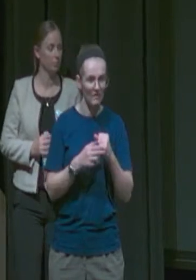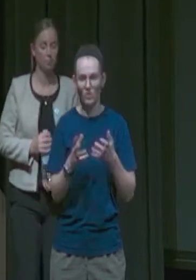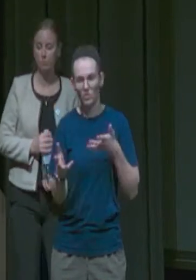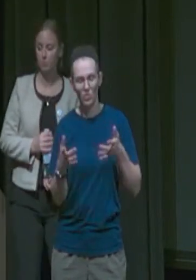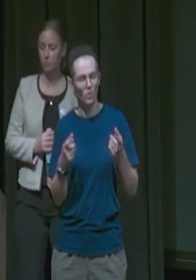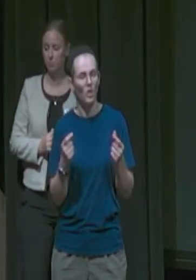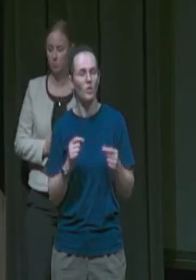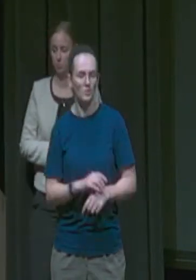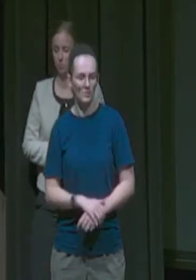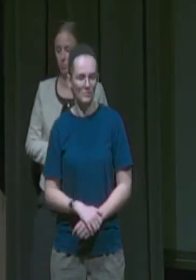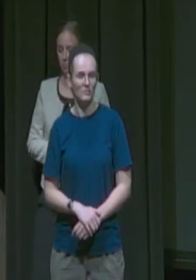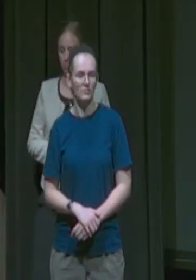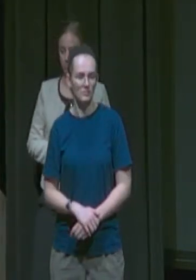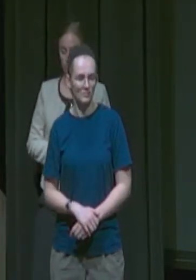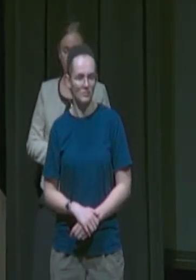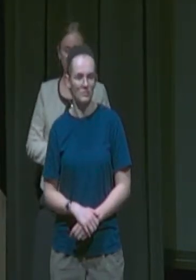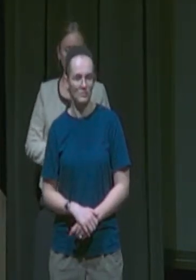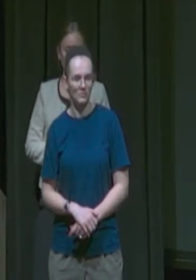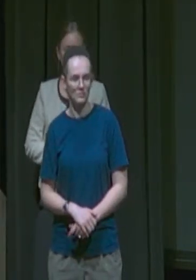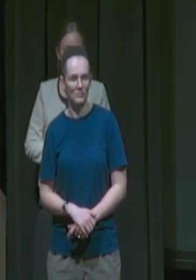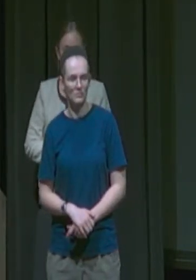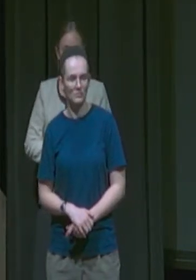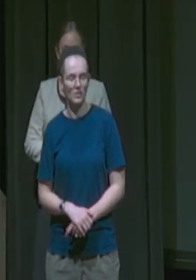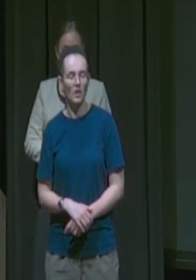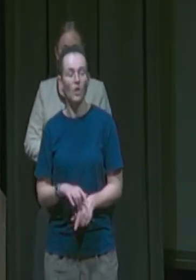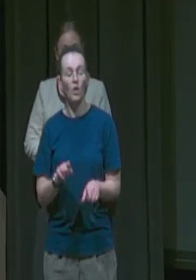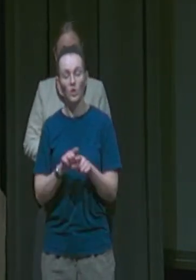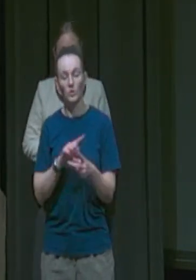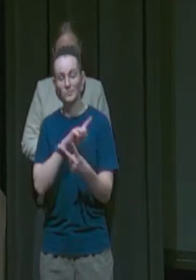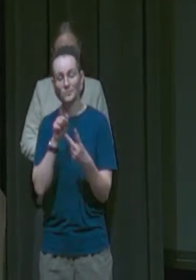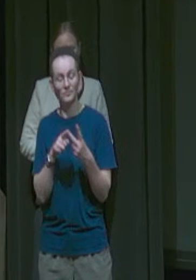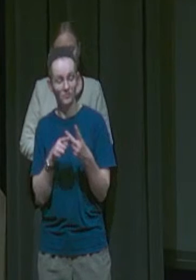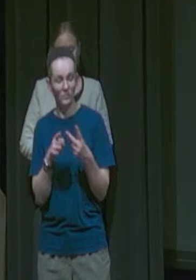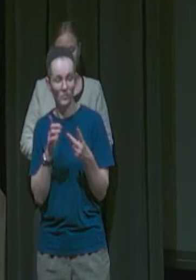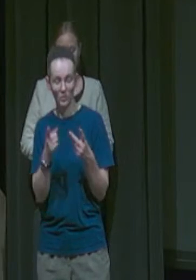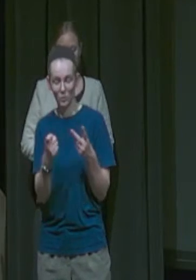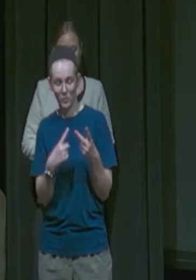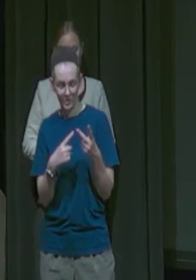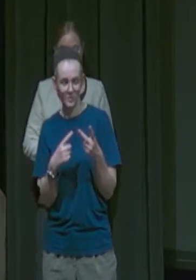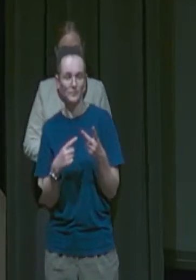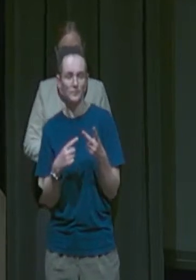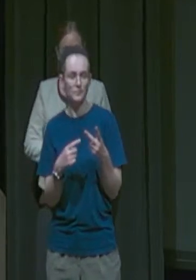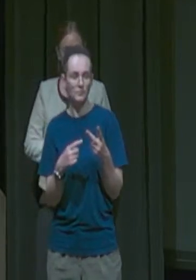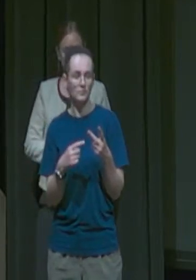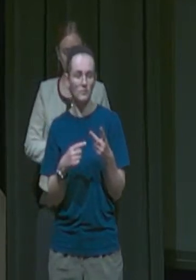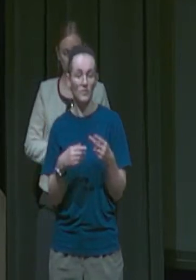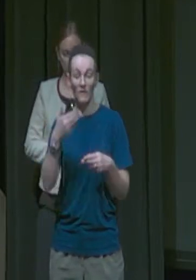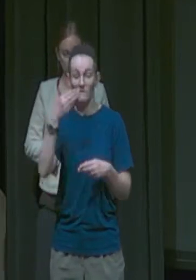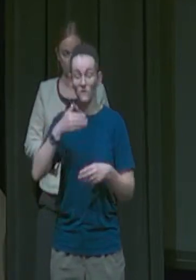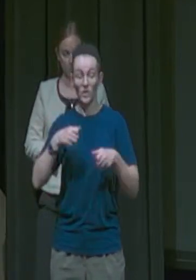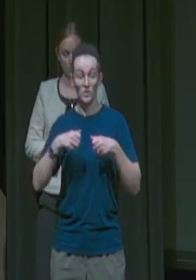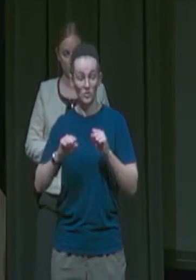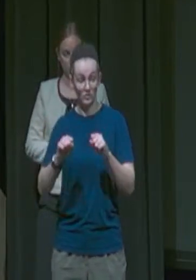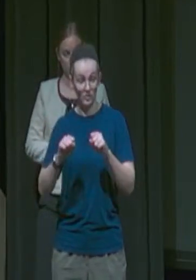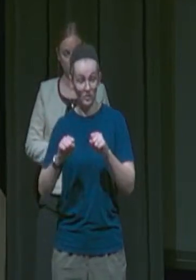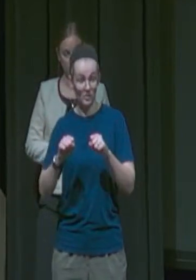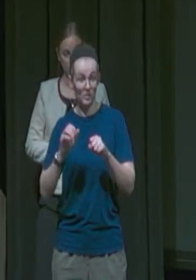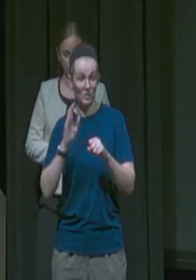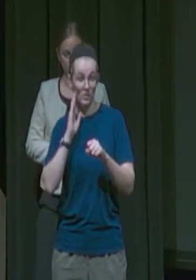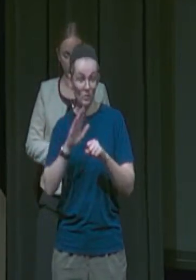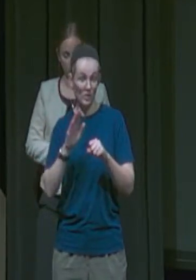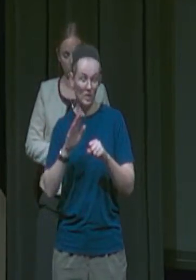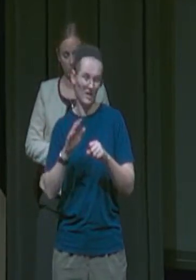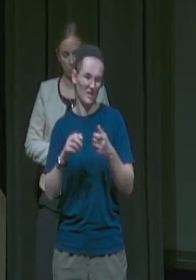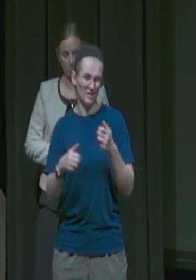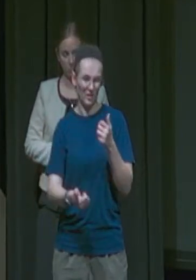or what's the deal with that? And then my second question is, will Front Street be, for the